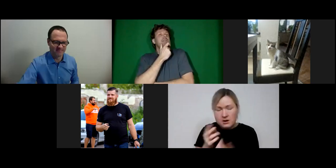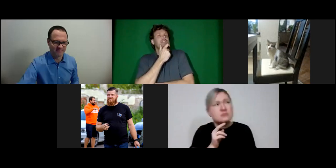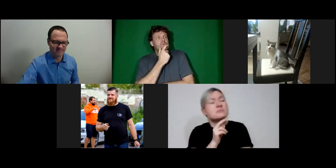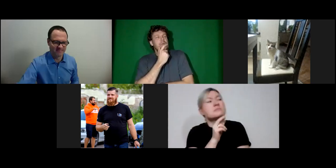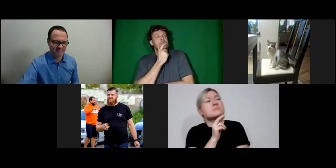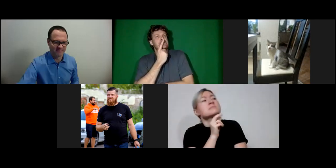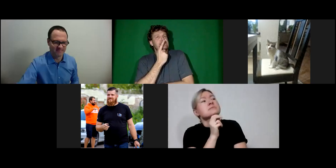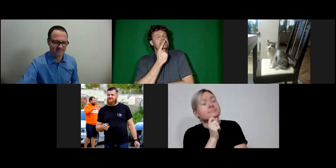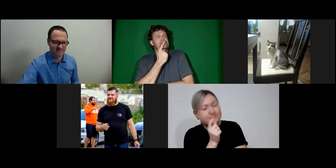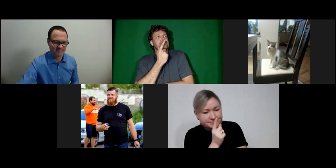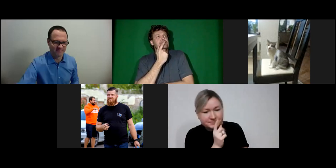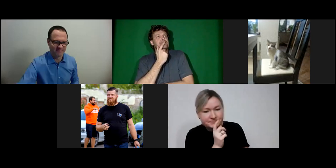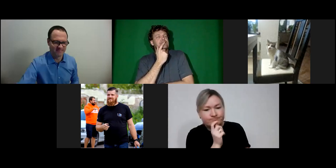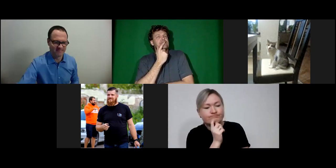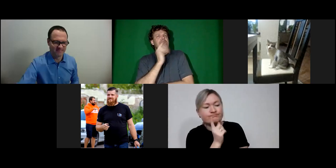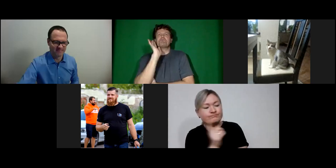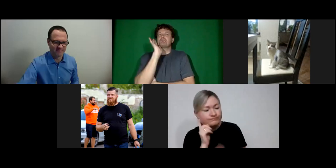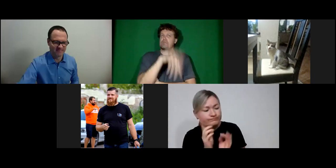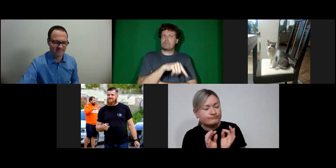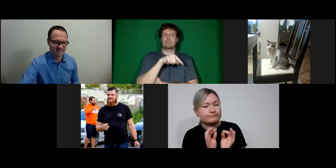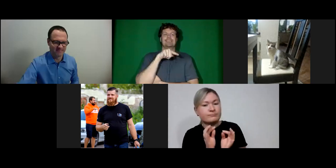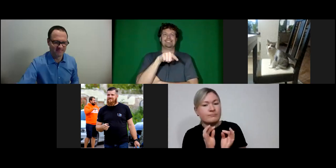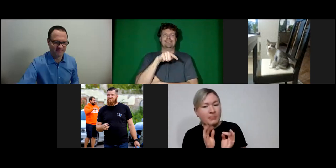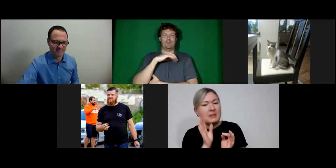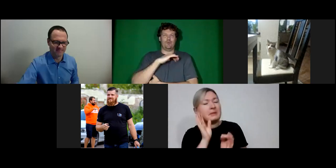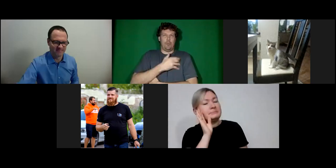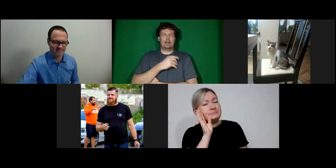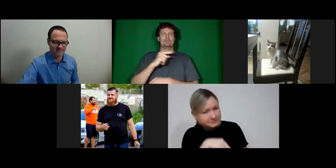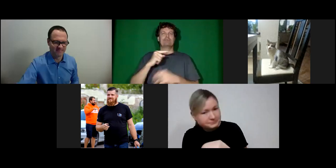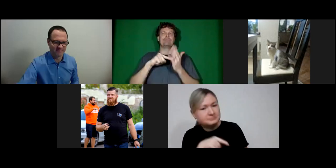have to communicate with me visually. The speech won't work.